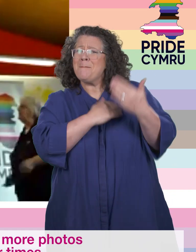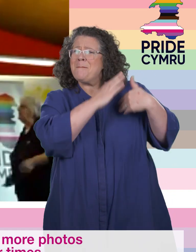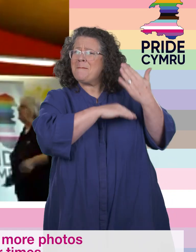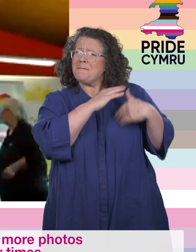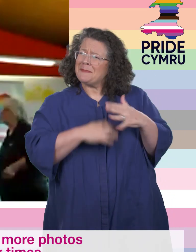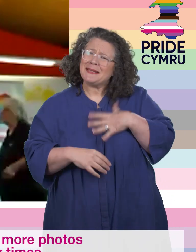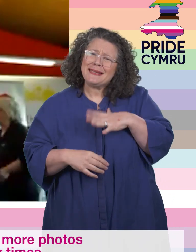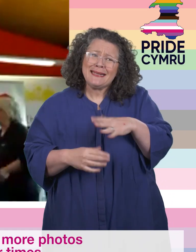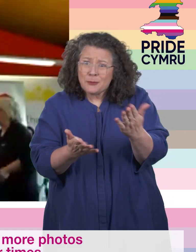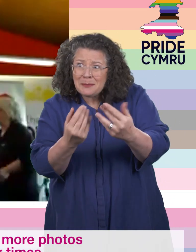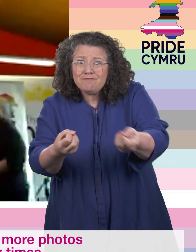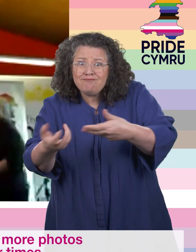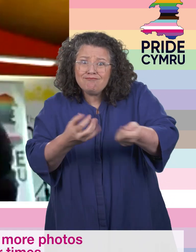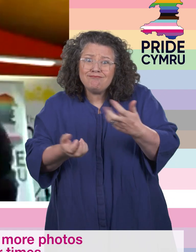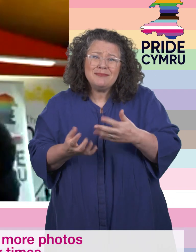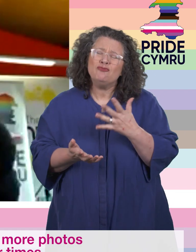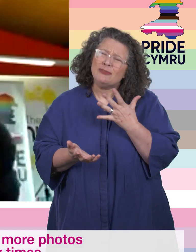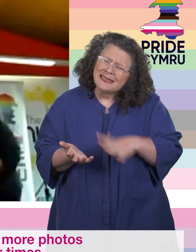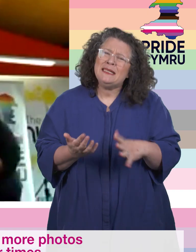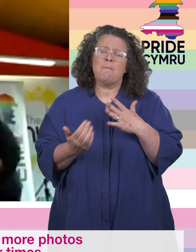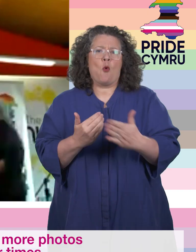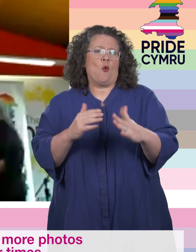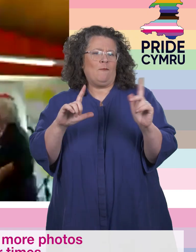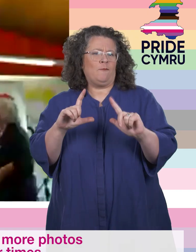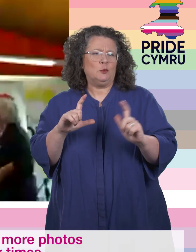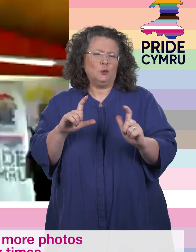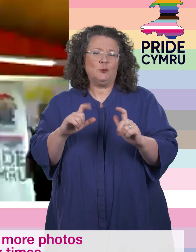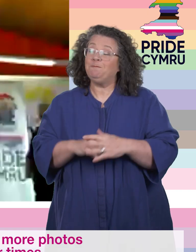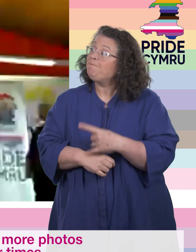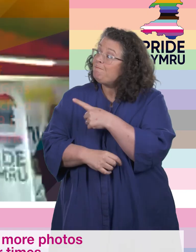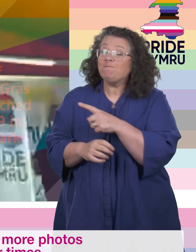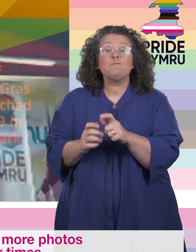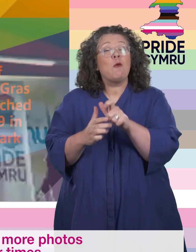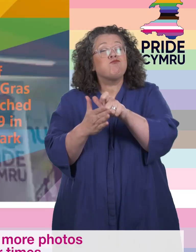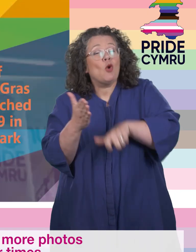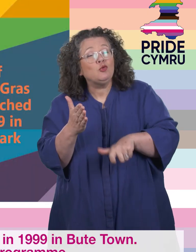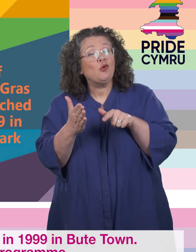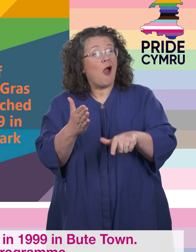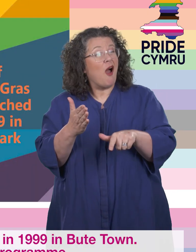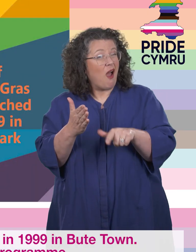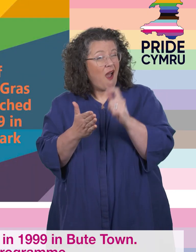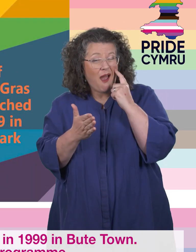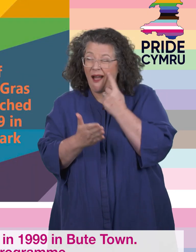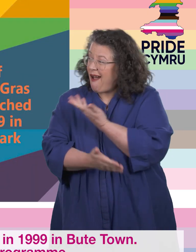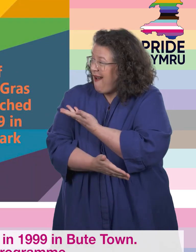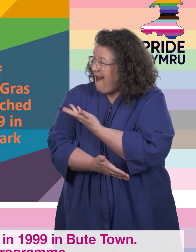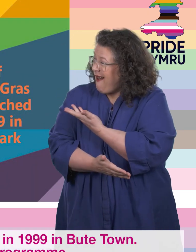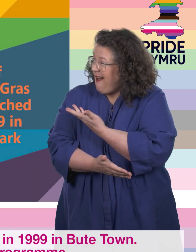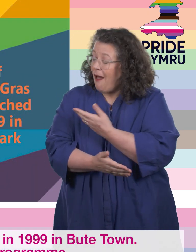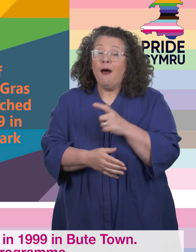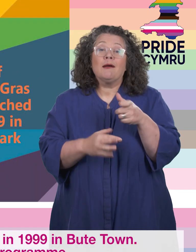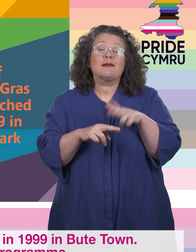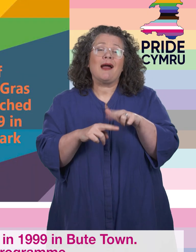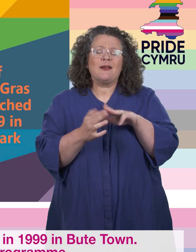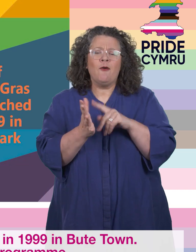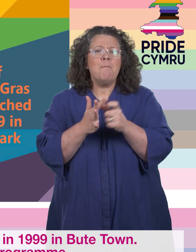really needing to collect more photos and things from earlier times. So Cardiff Mardi Gras was